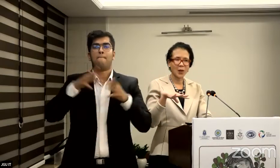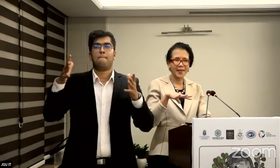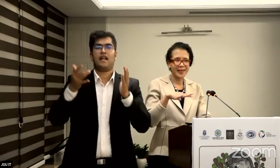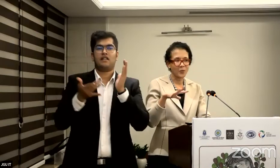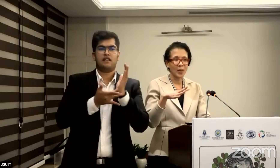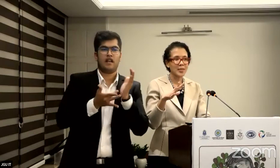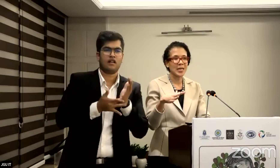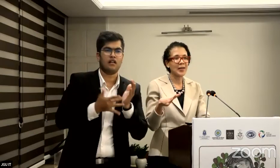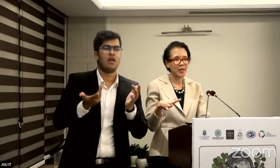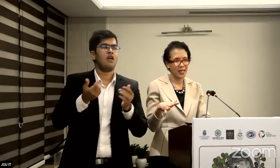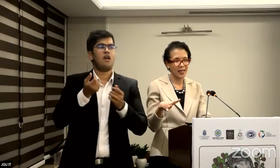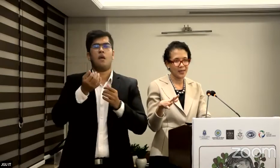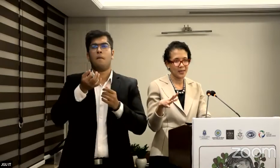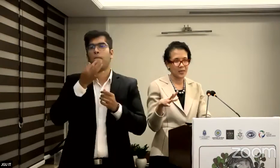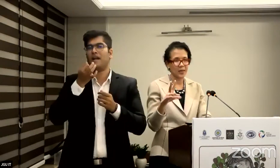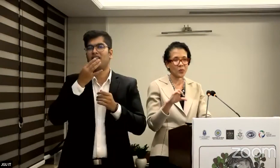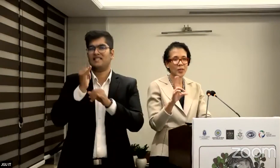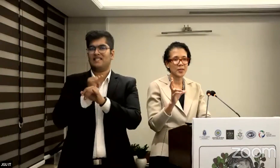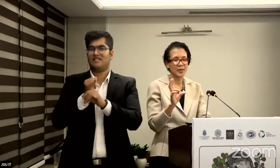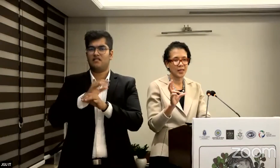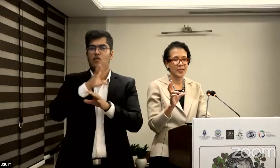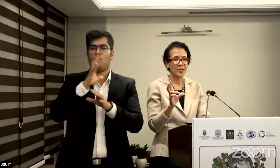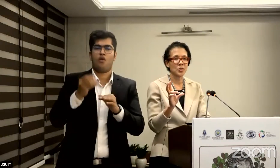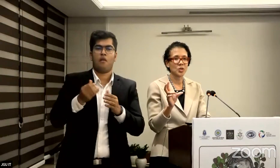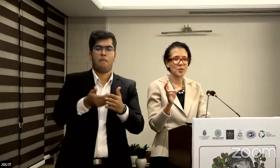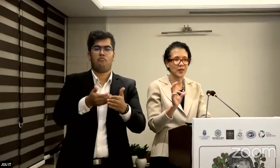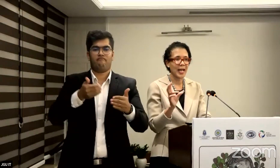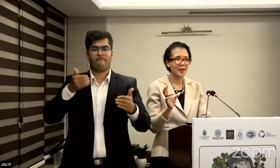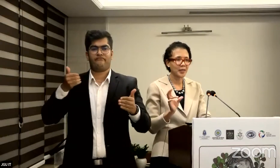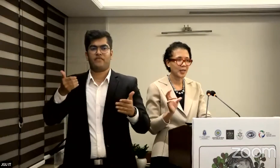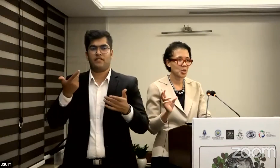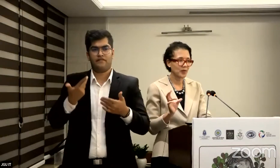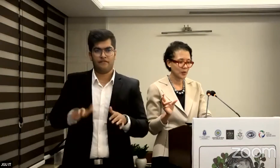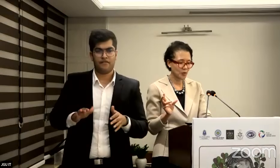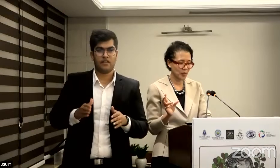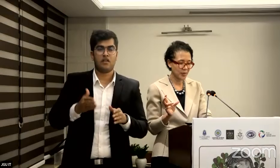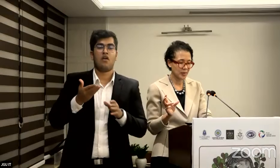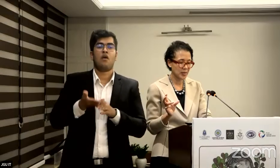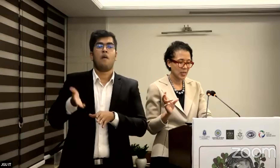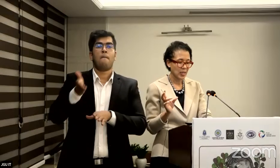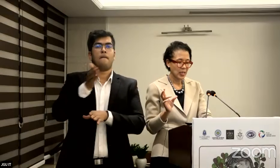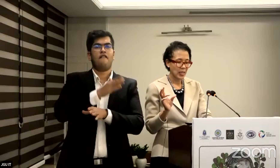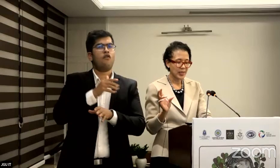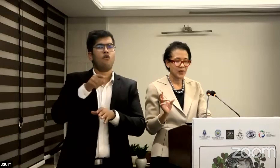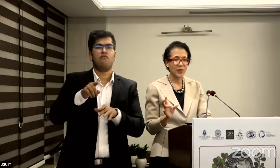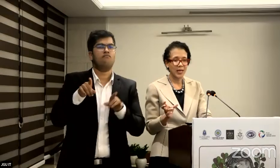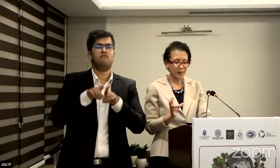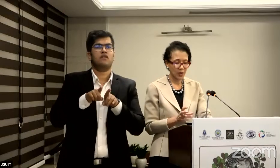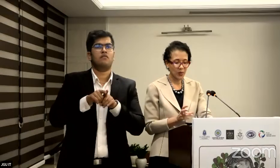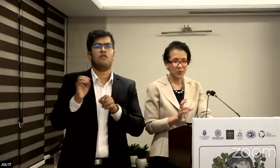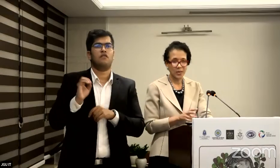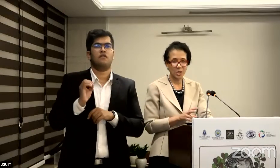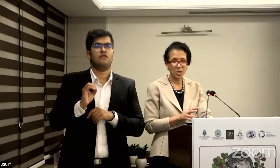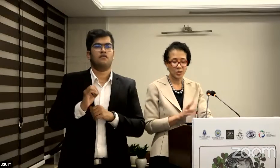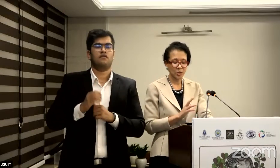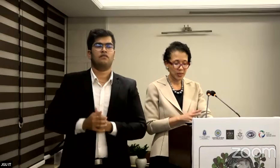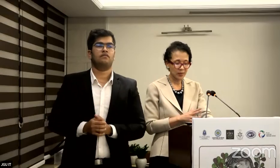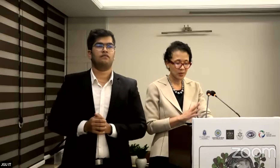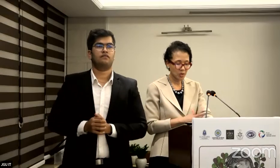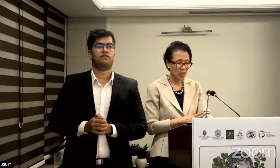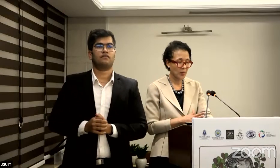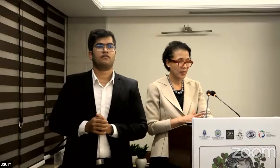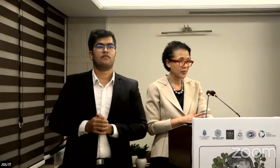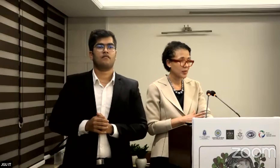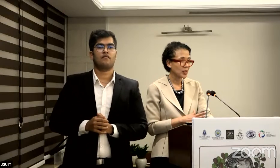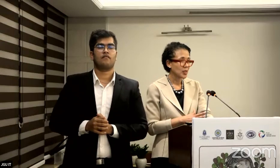industries in a way that was not the case. That was not the case in terms of the aggregation of interests in defining the US position during